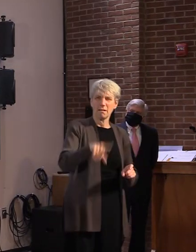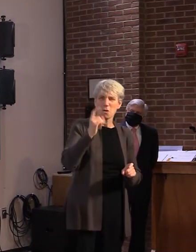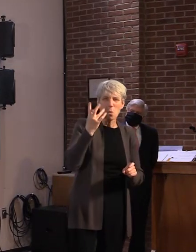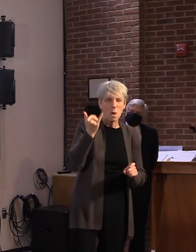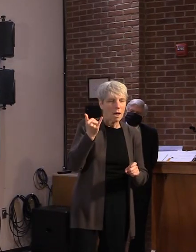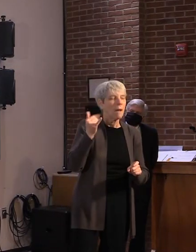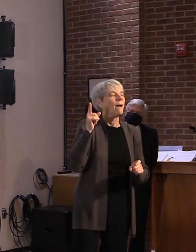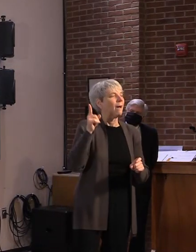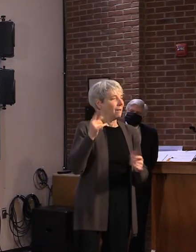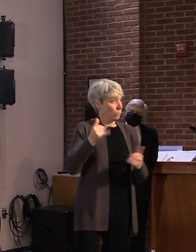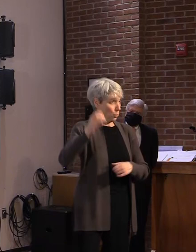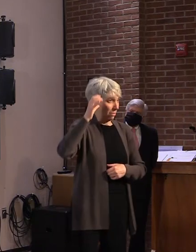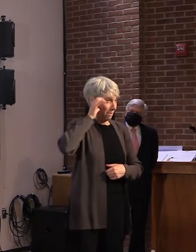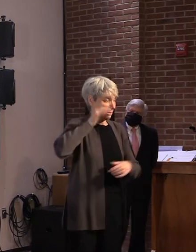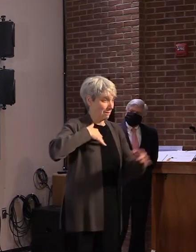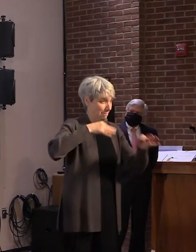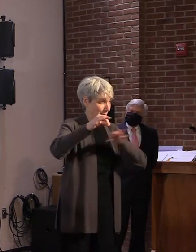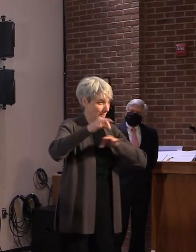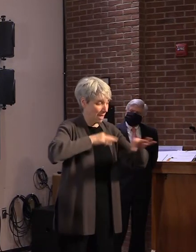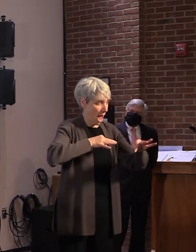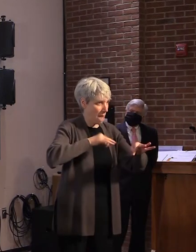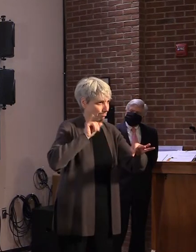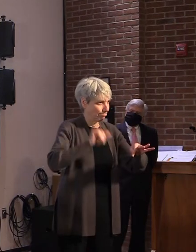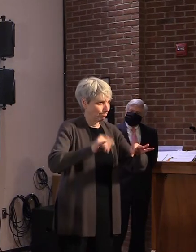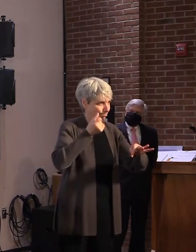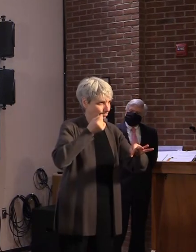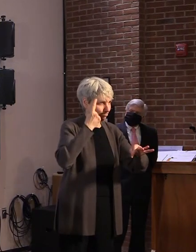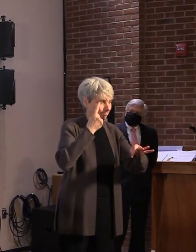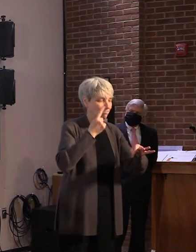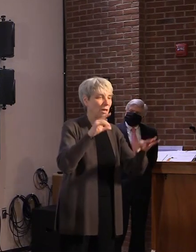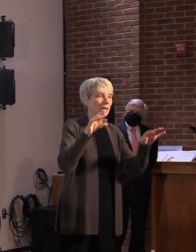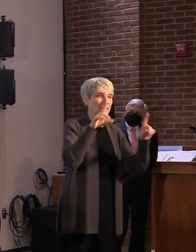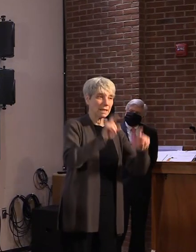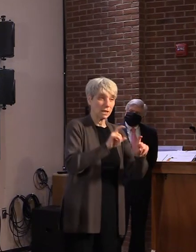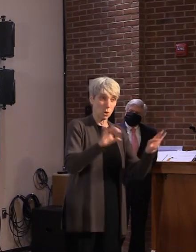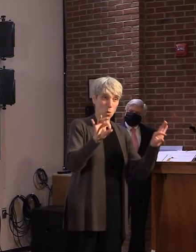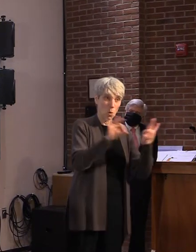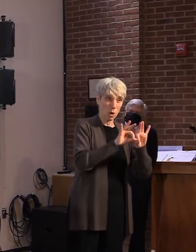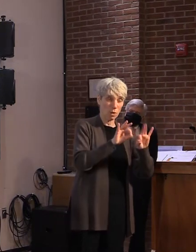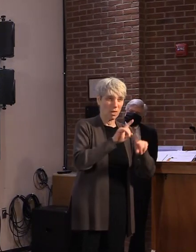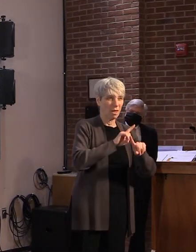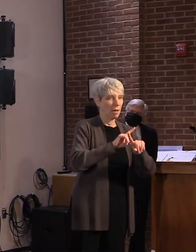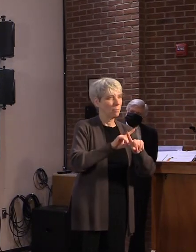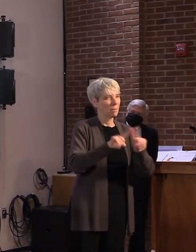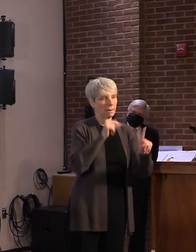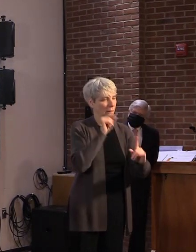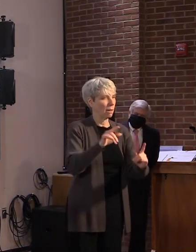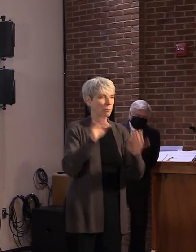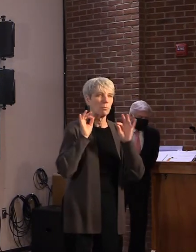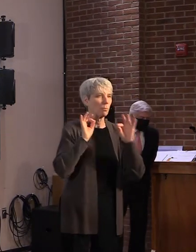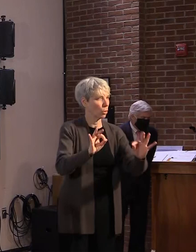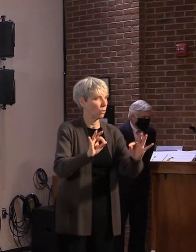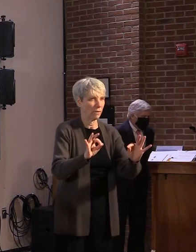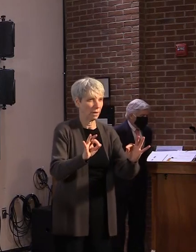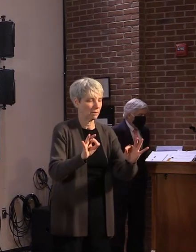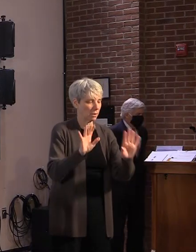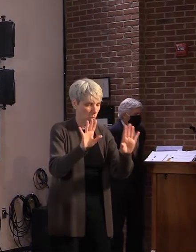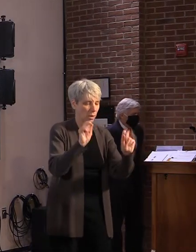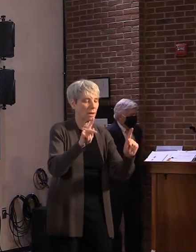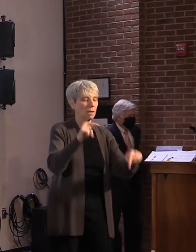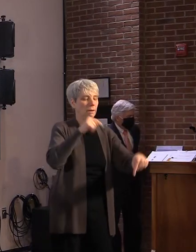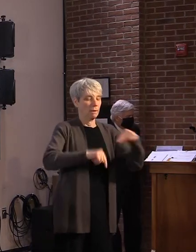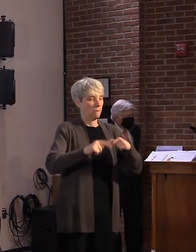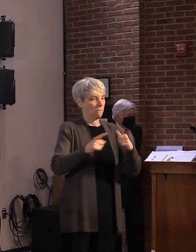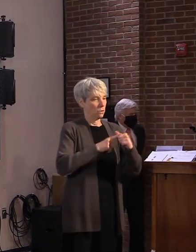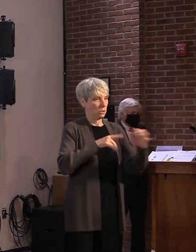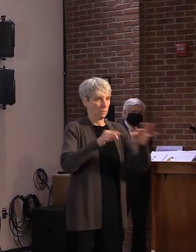understand the implications of doing that test and what the result means. So the first concept we'll talk about